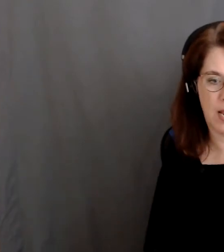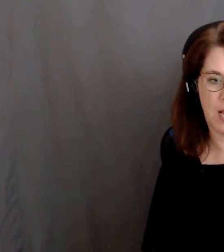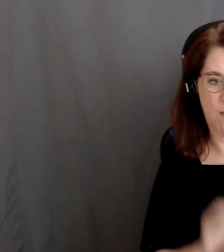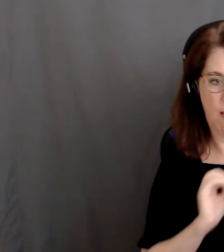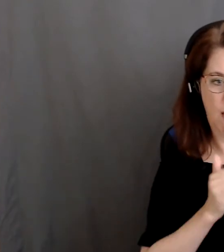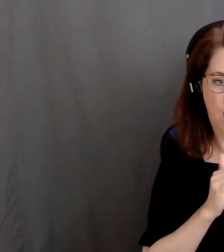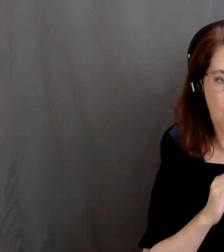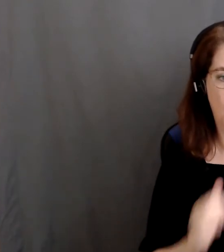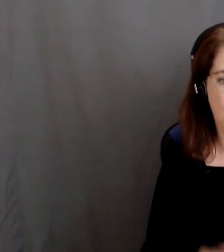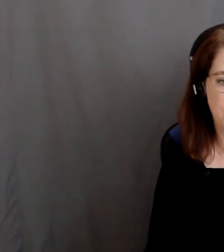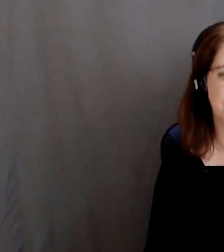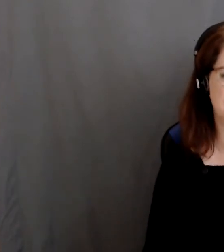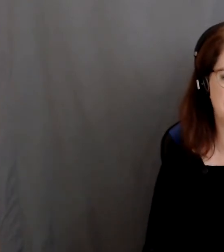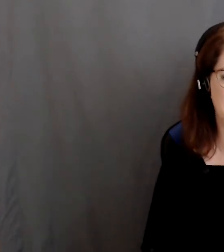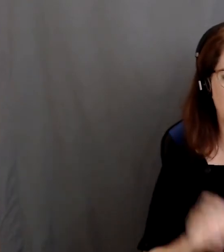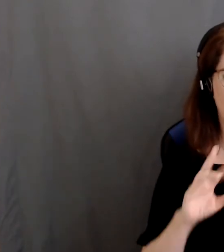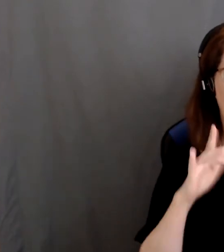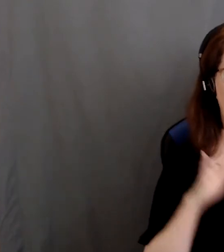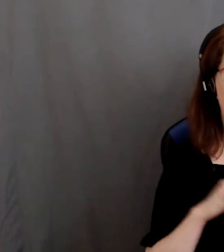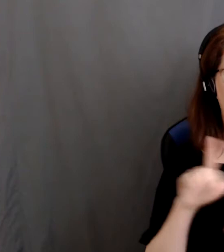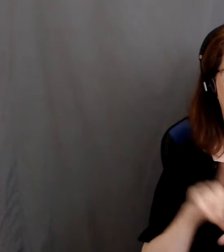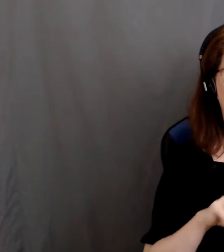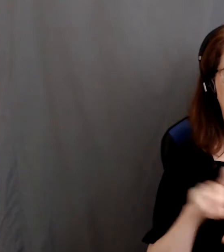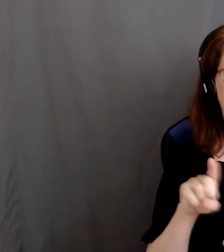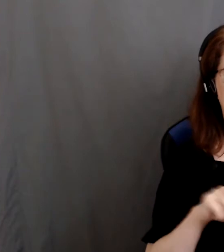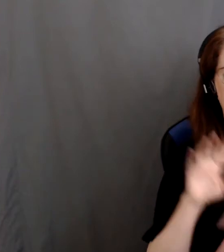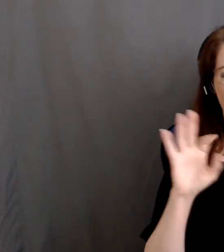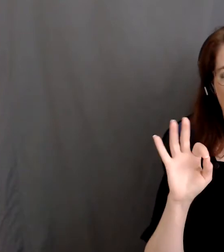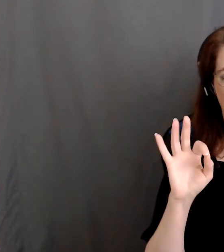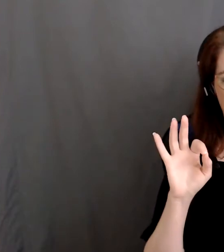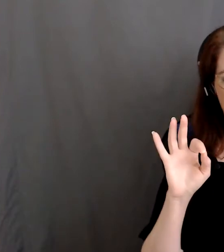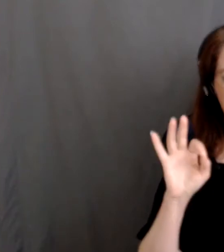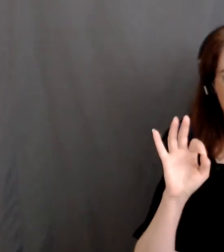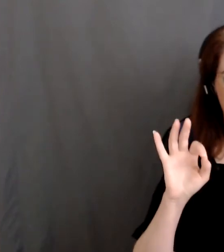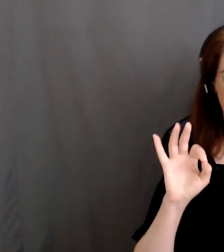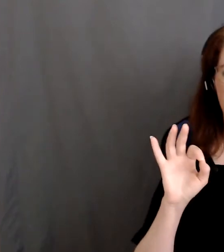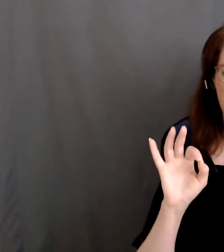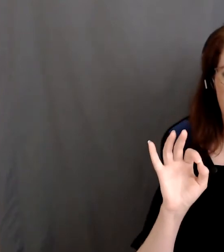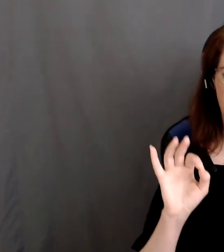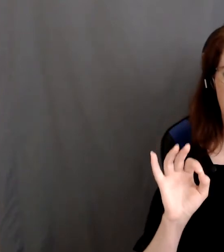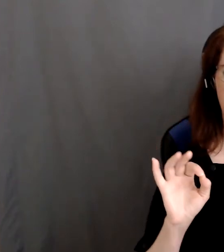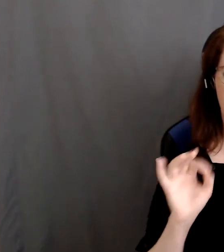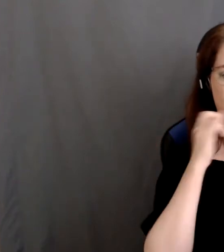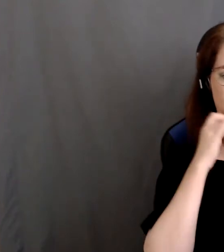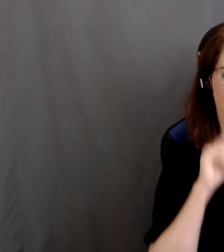selecting the hand raise option. Or if you're using a phone, you can press *9 on the phone.